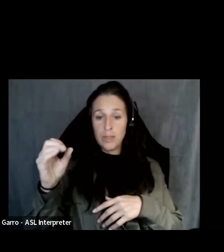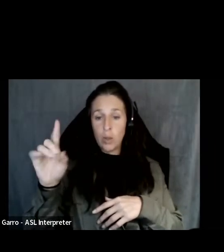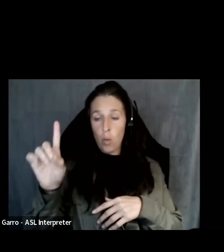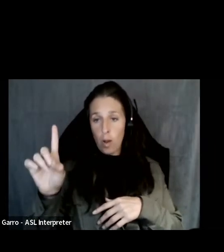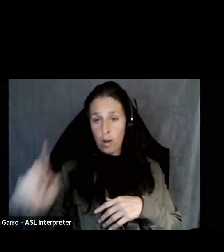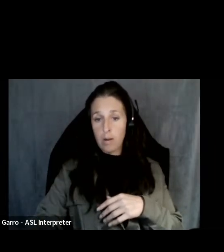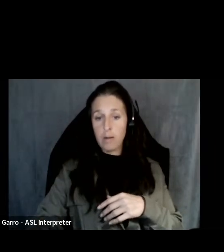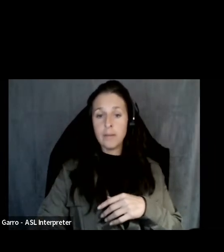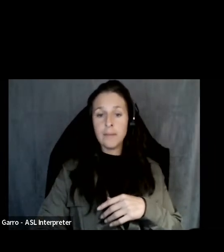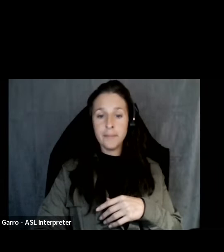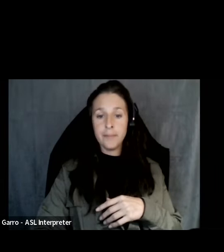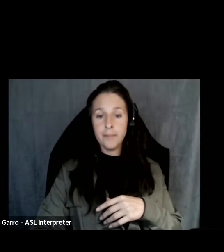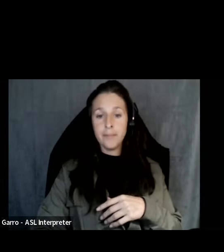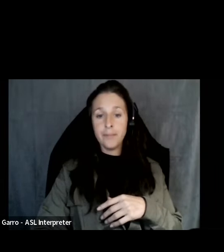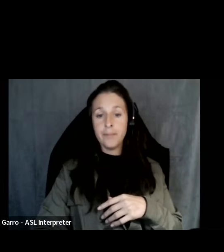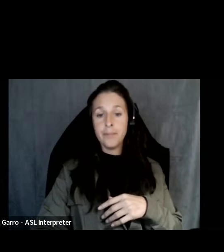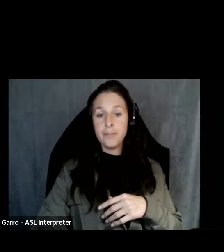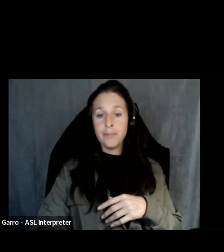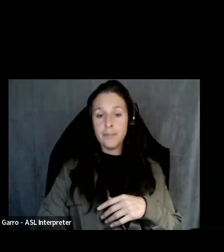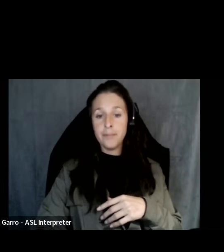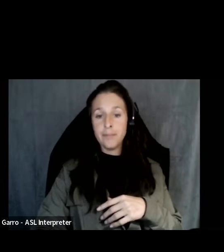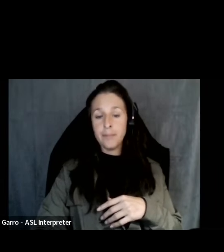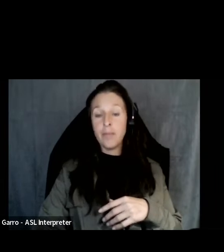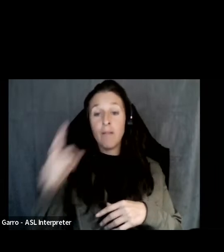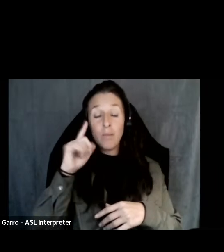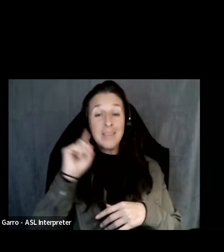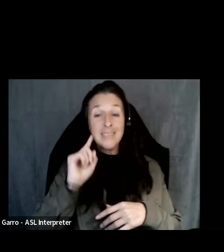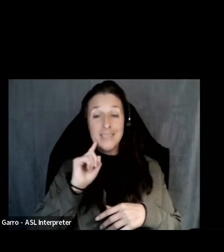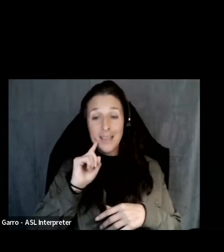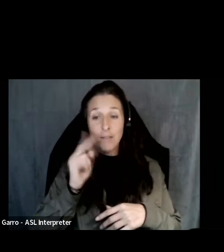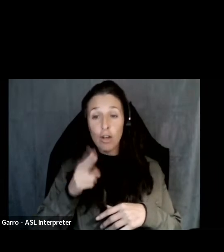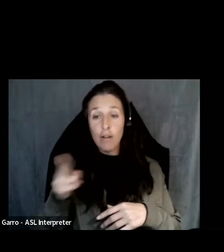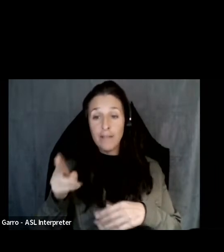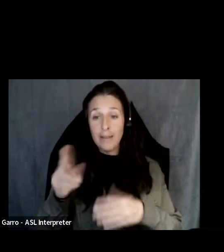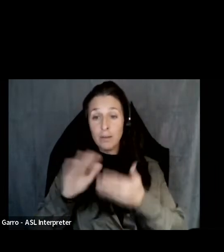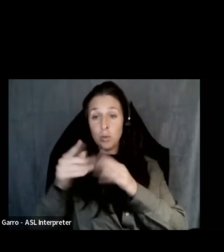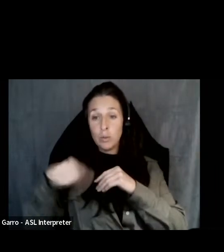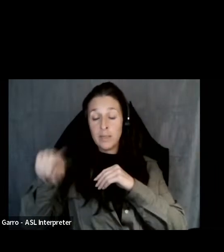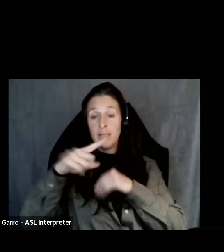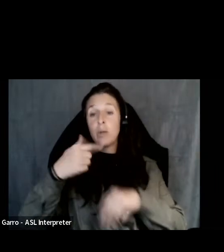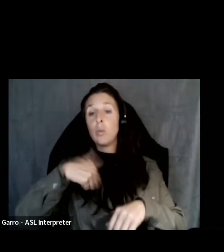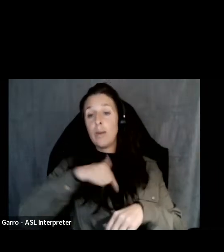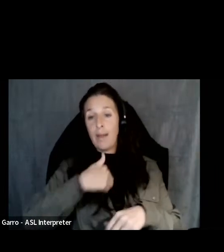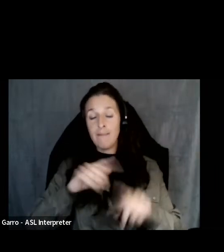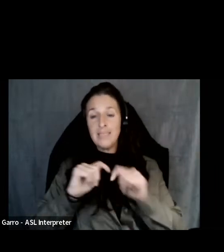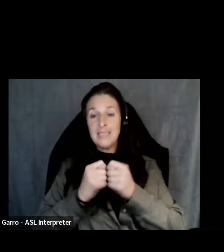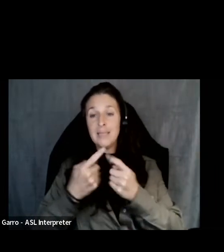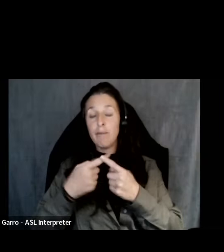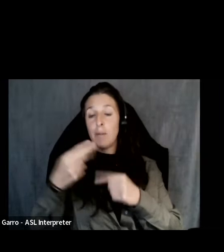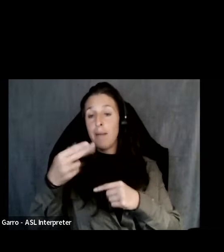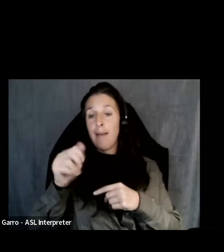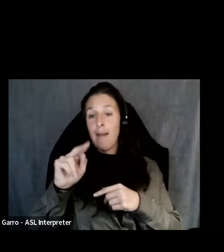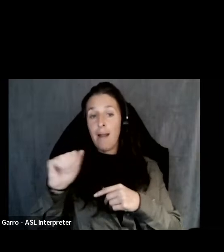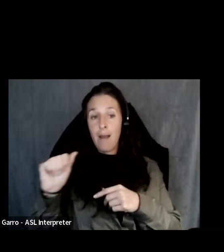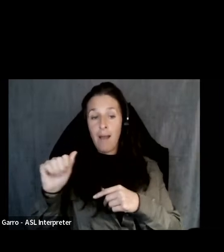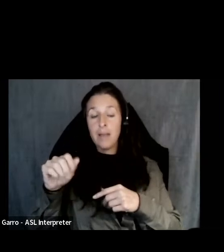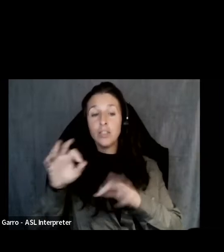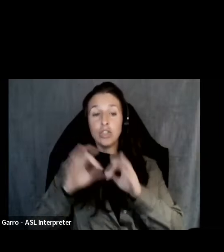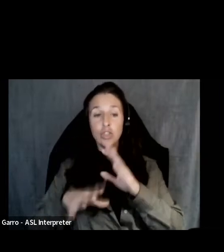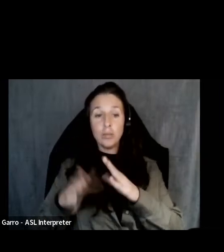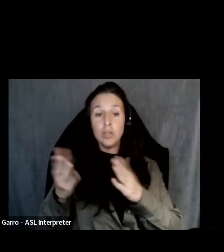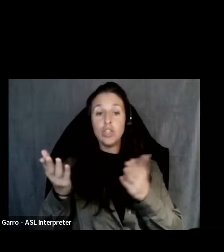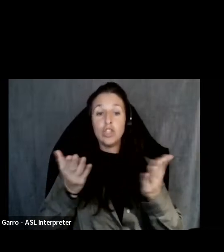650-558-2201. For our deaf and hard of hearing community, we have a team from Hannah Interpreting Services, and they will